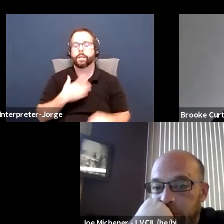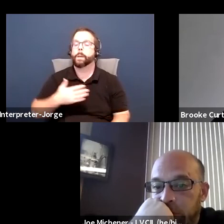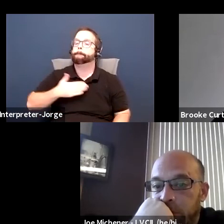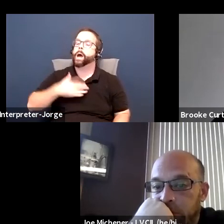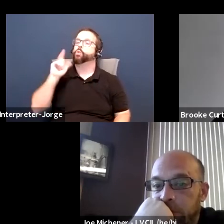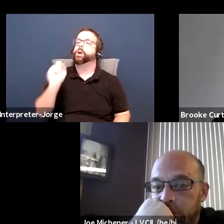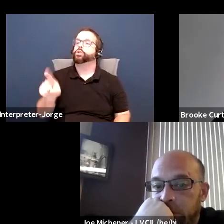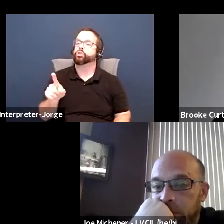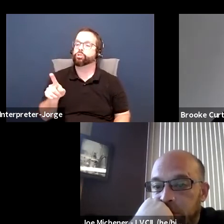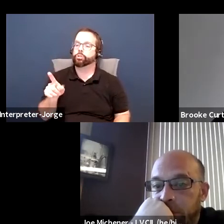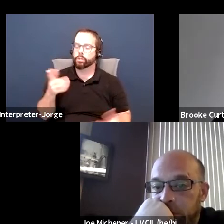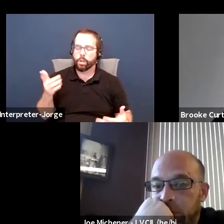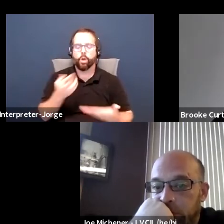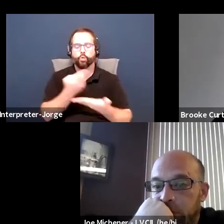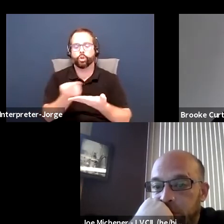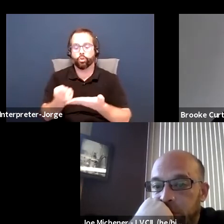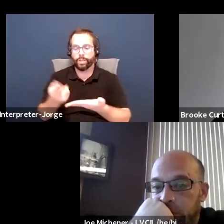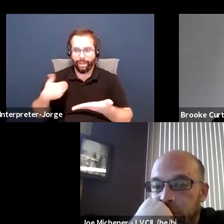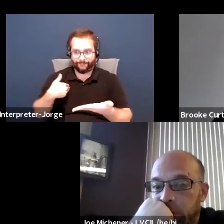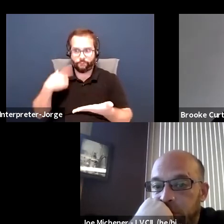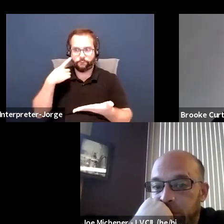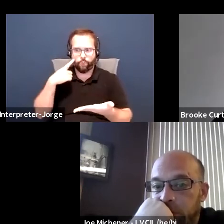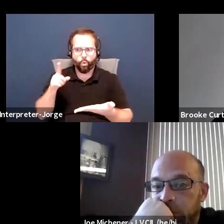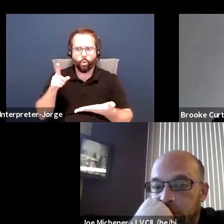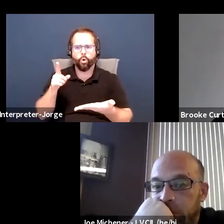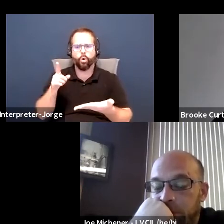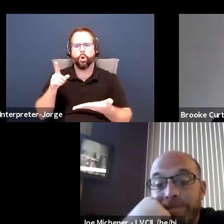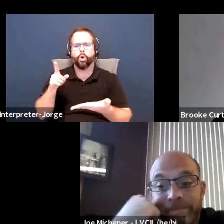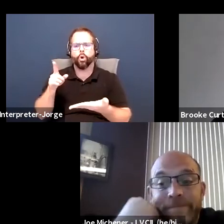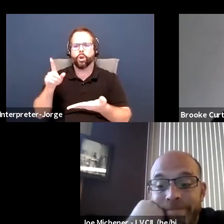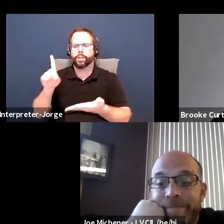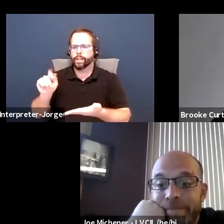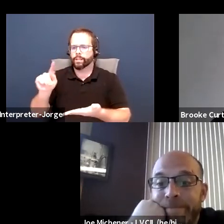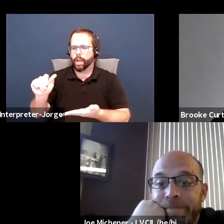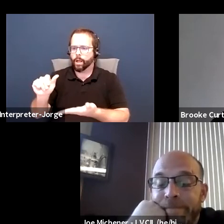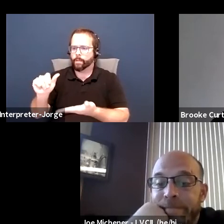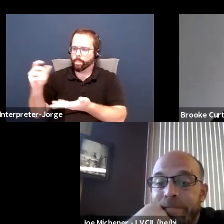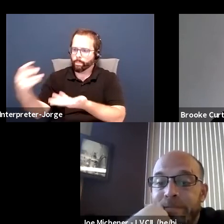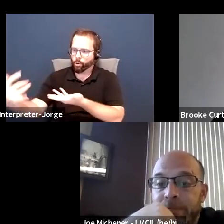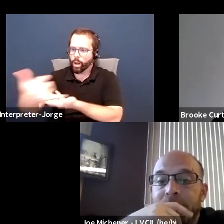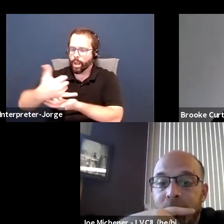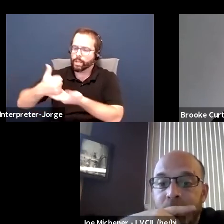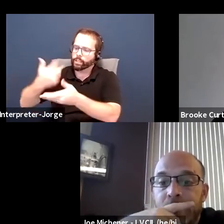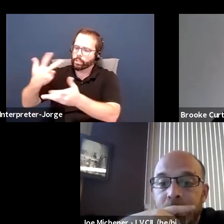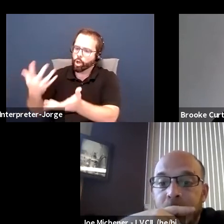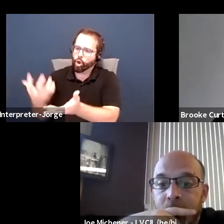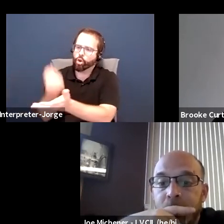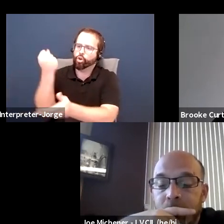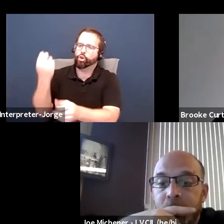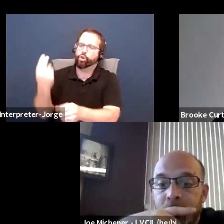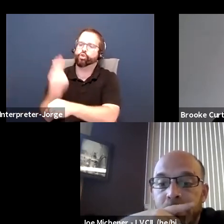there resources for meaningful ways to use the evaluation data we collect? That's where it seems to break down at my